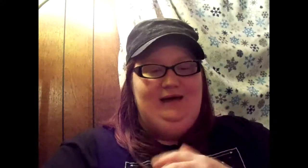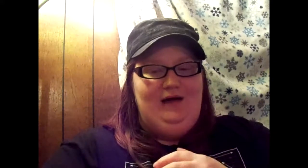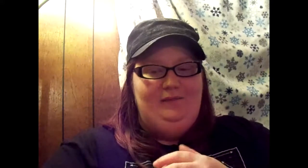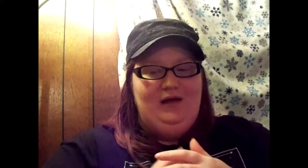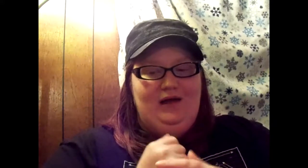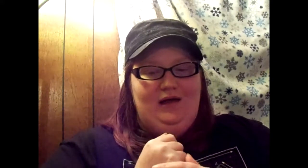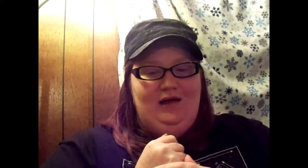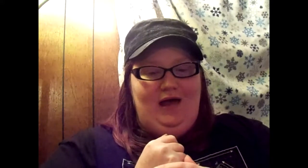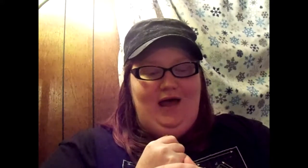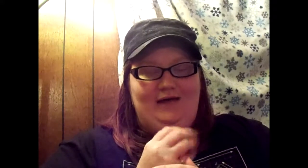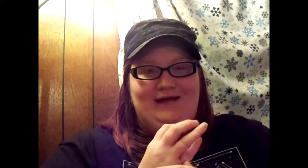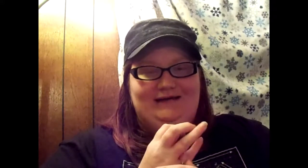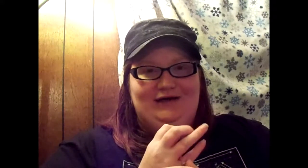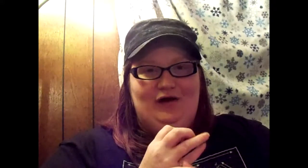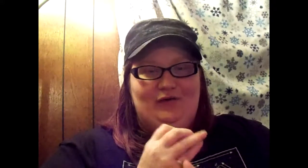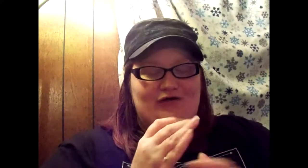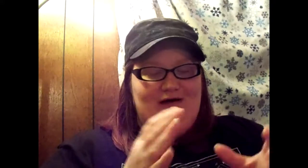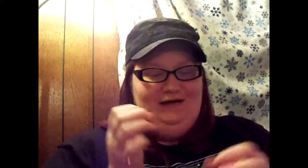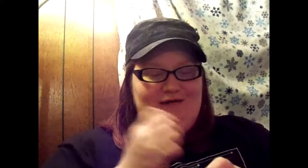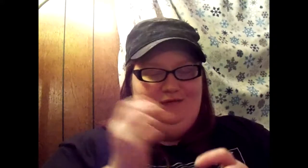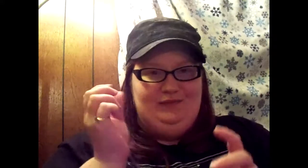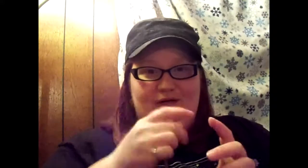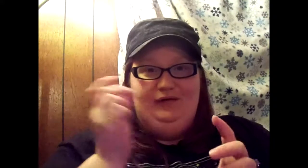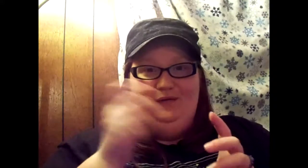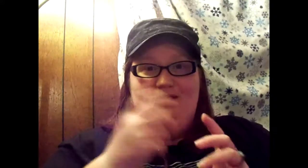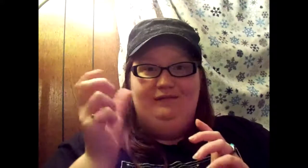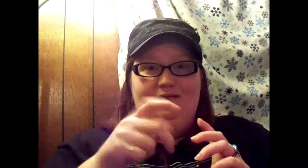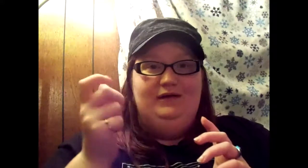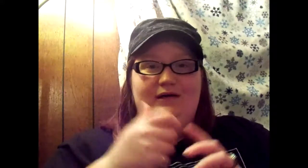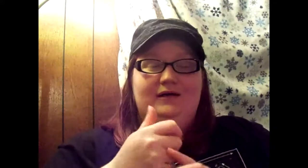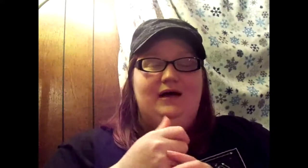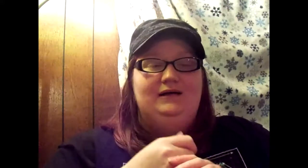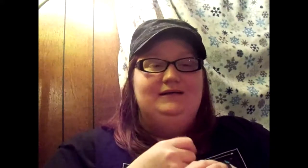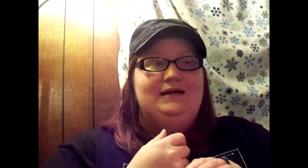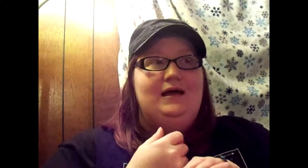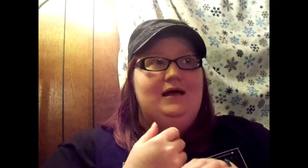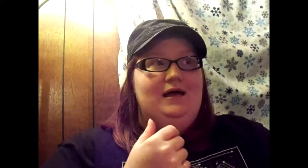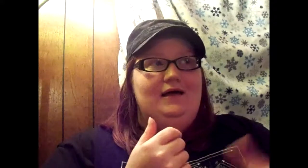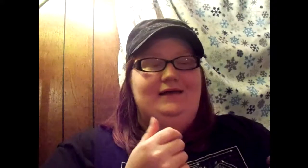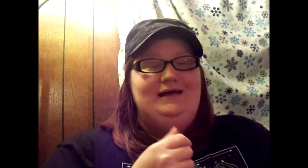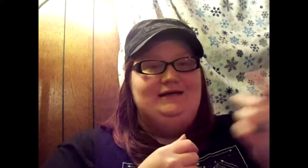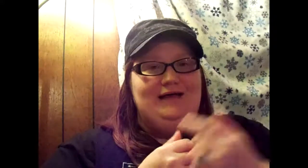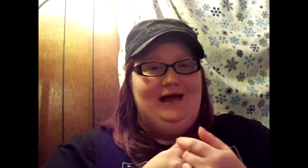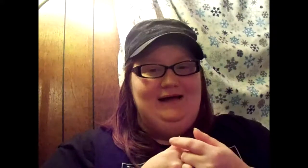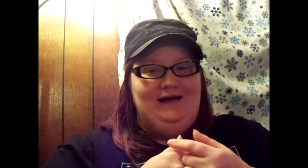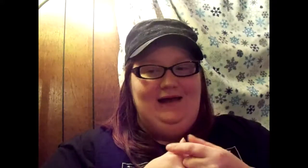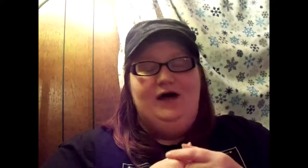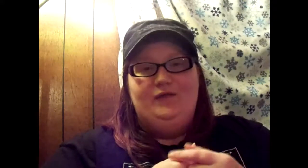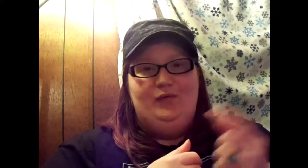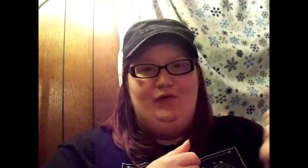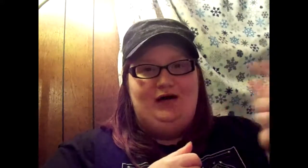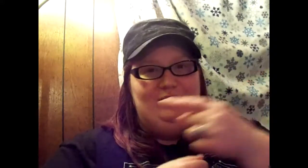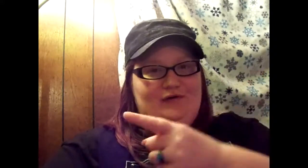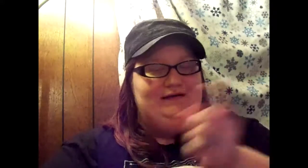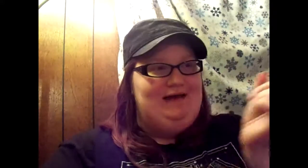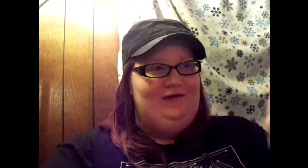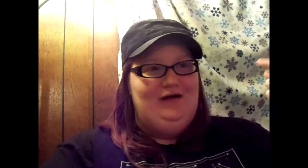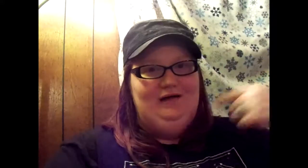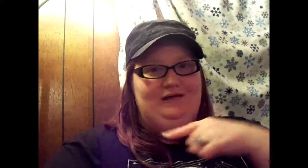up. And next thing you know, we're loading the guns. They had a hoverboard and we're skating